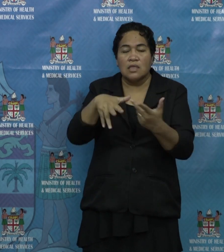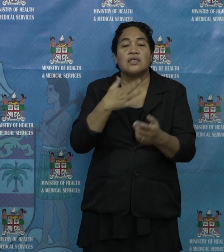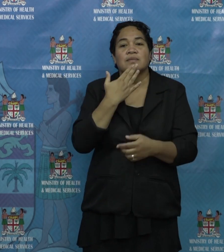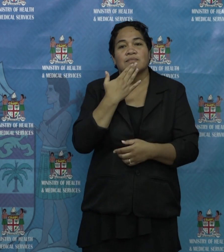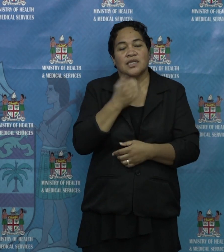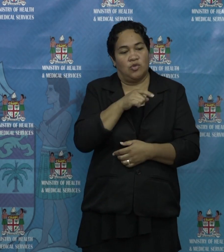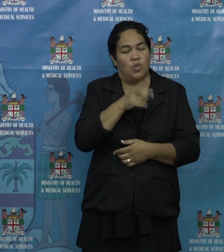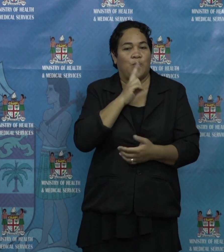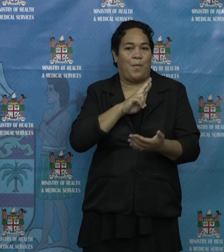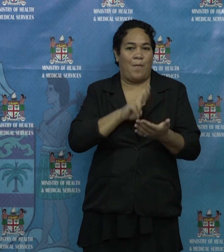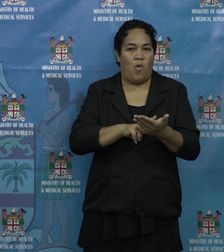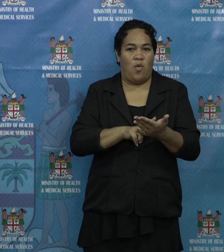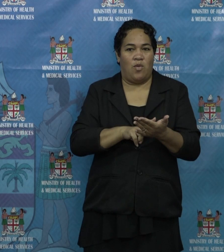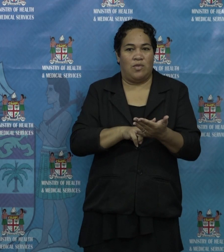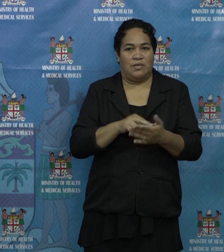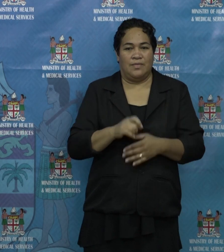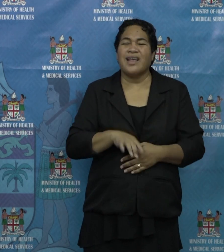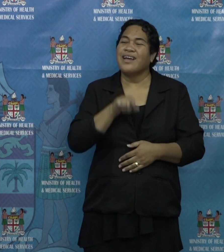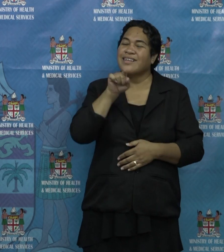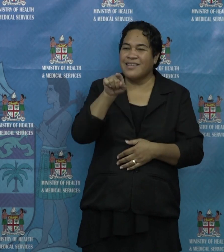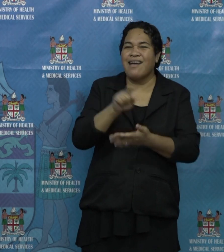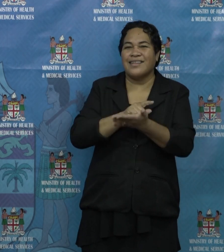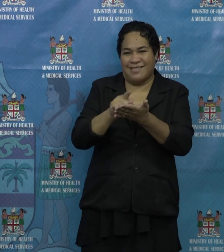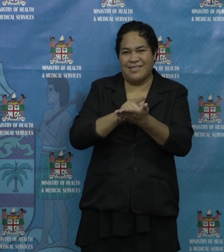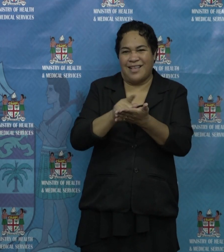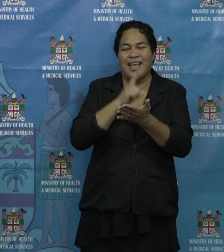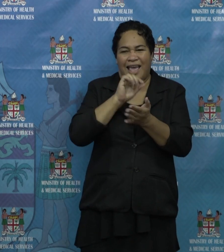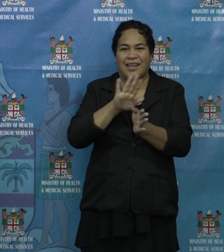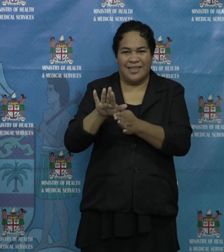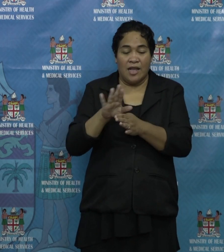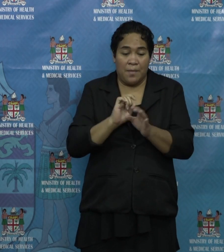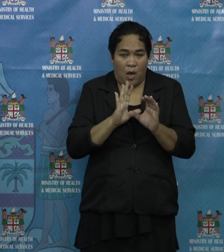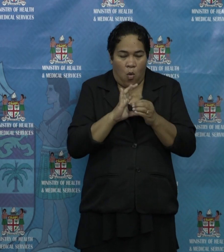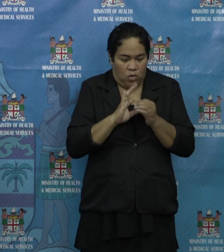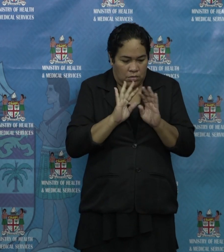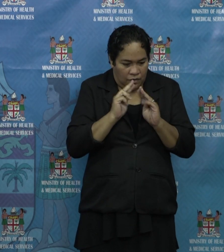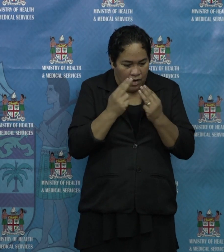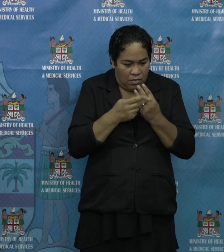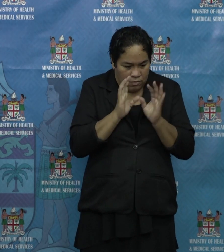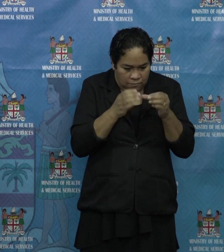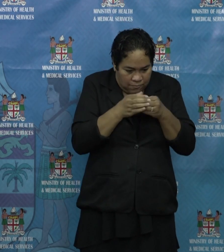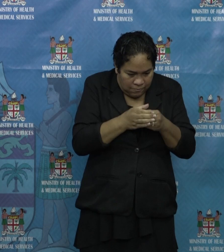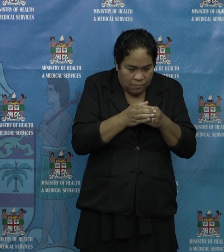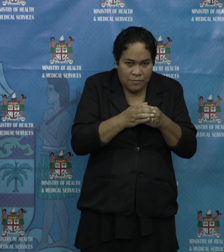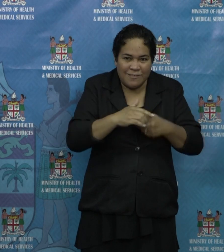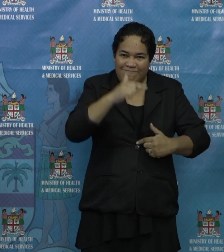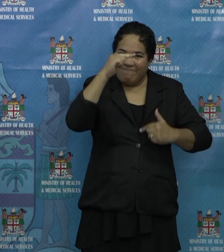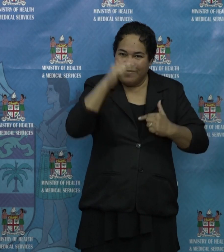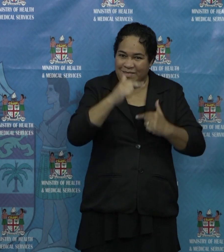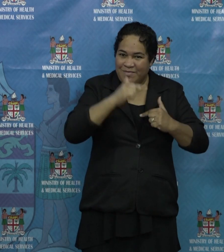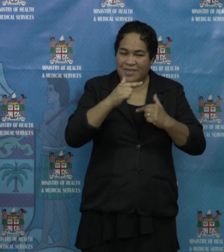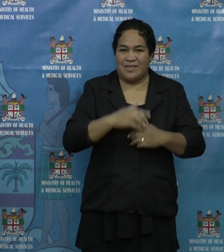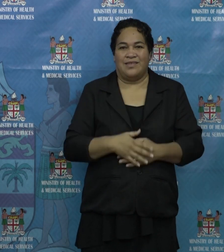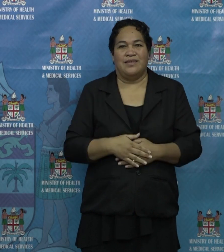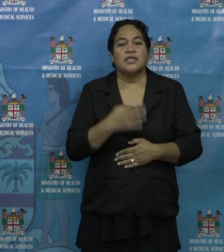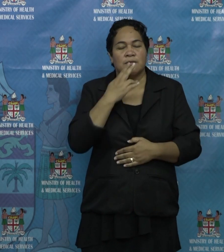Those meetups can wait until they no longer put lives at risk. Keep your bubble small, keep yourself safe, keep the